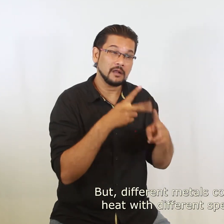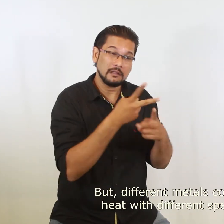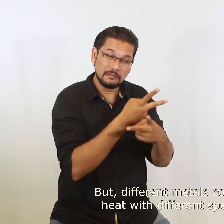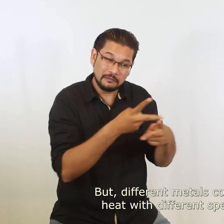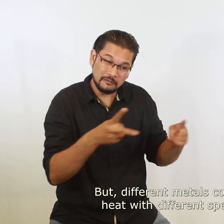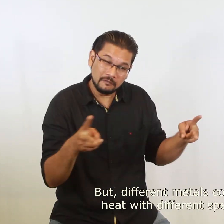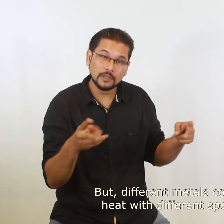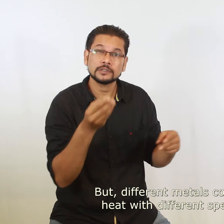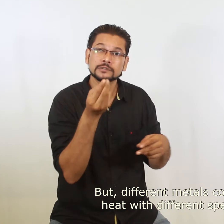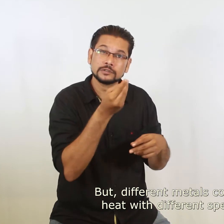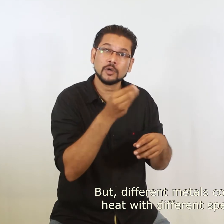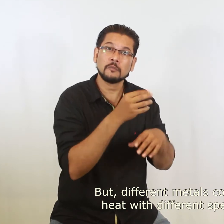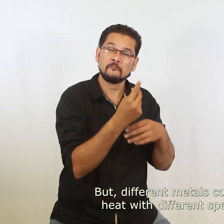heat with different speeds.